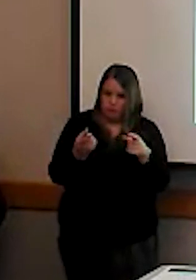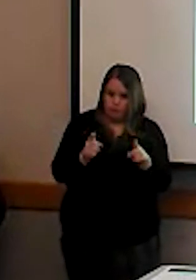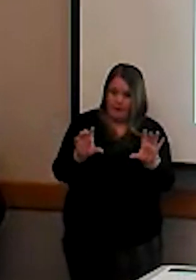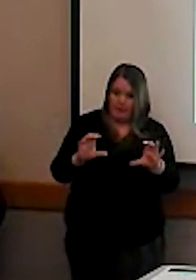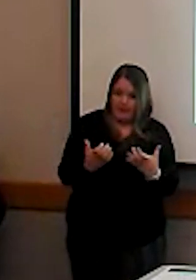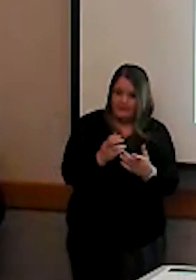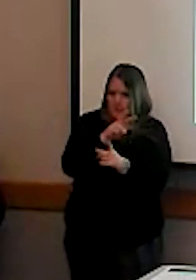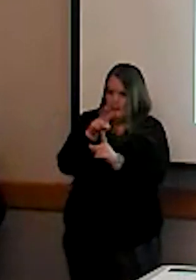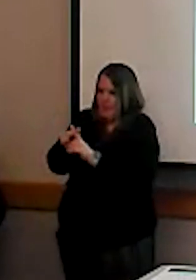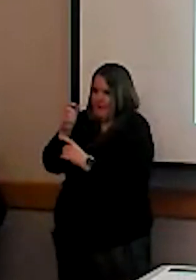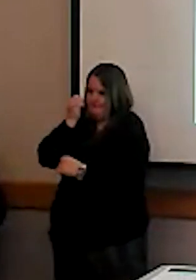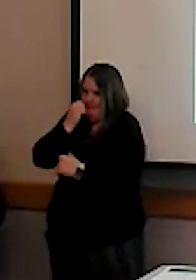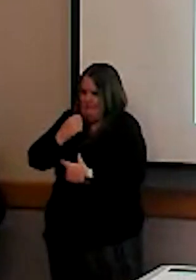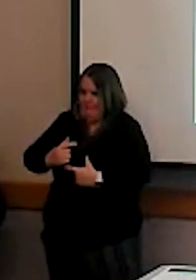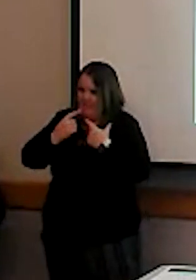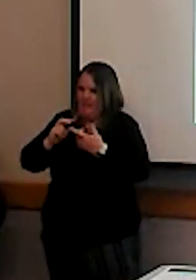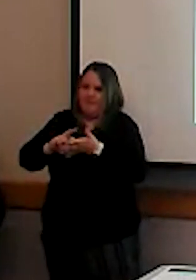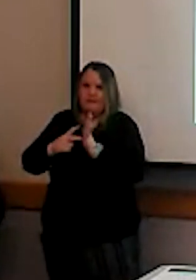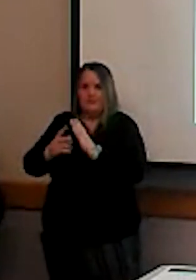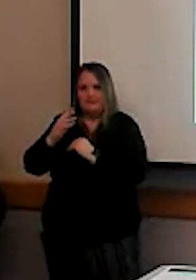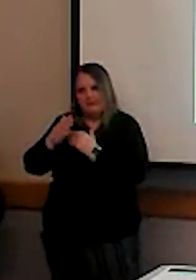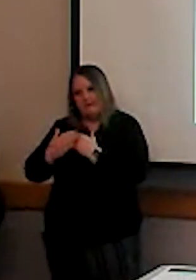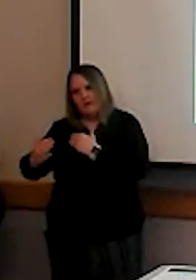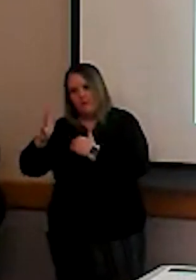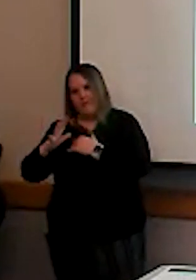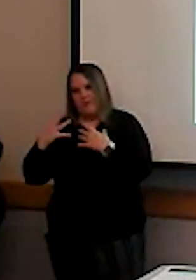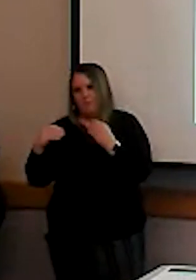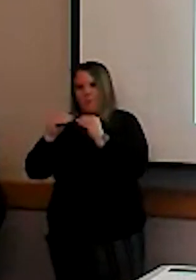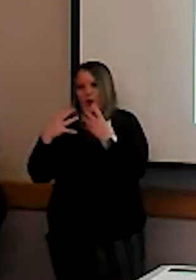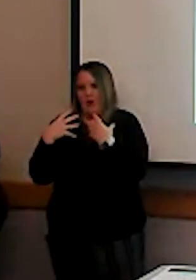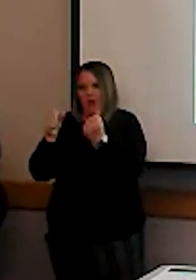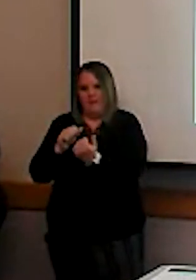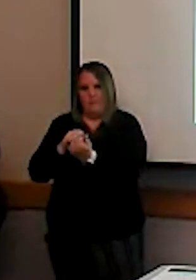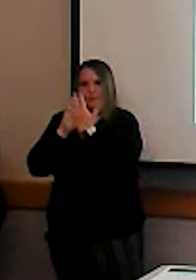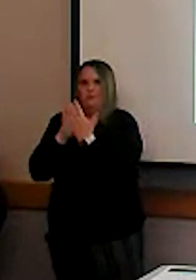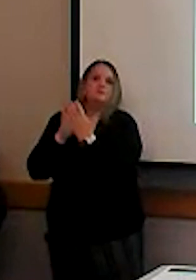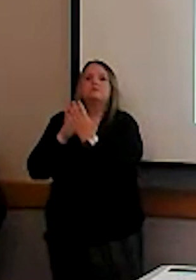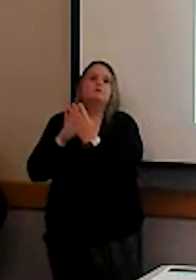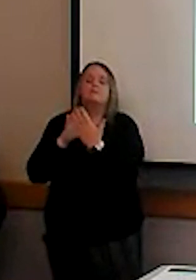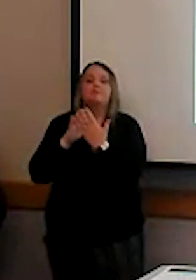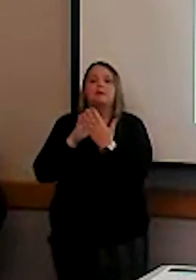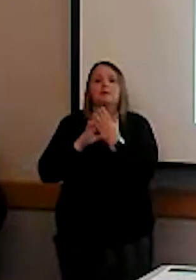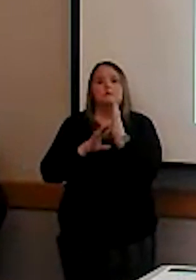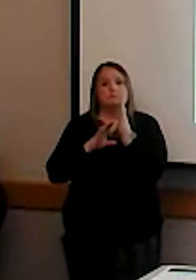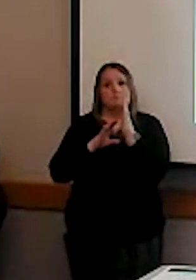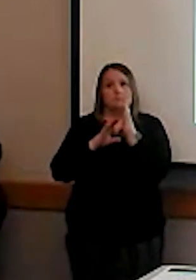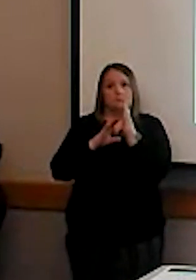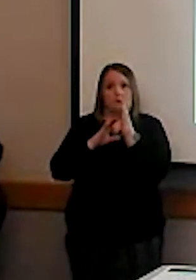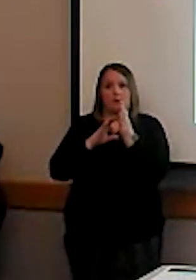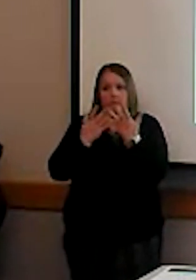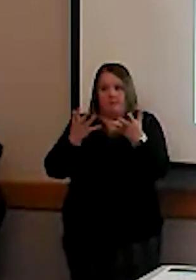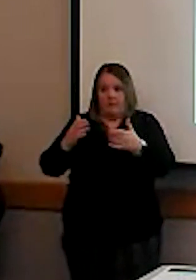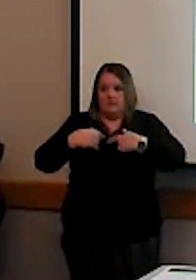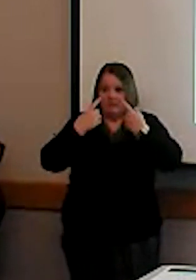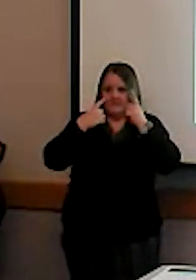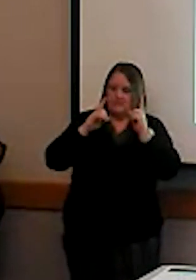And so they continue on with these healthier practices. So building on success, the first CHEW that we had, of course,